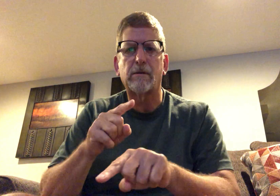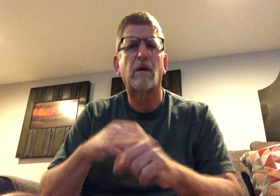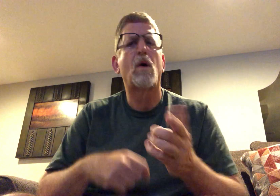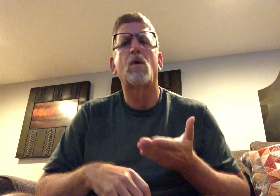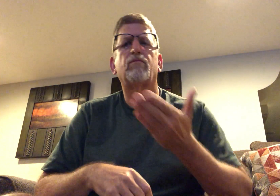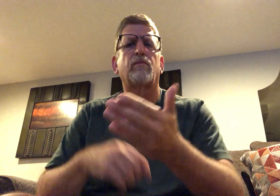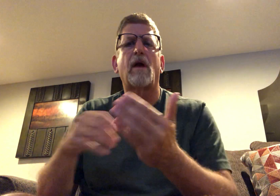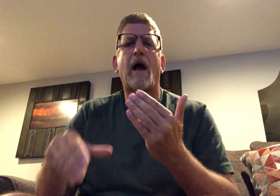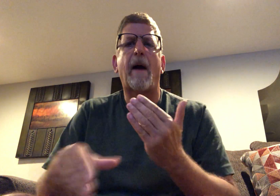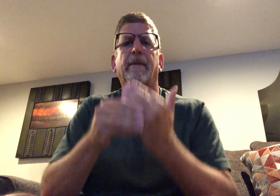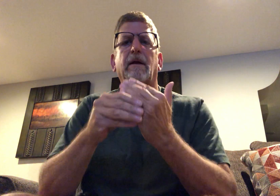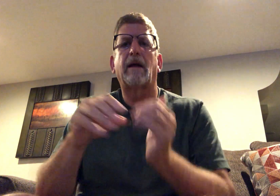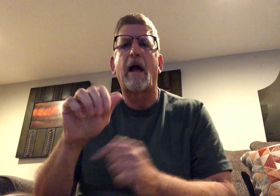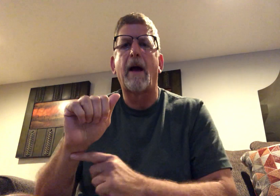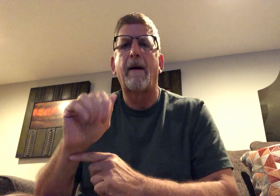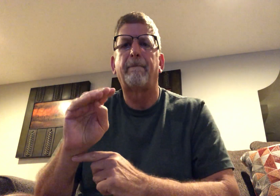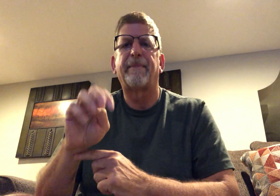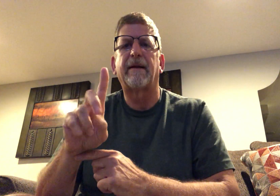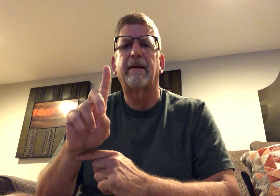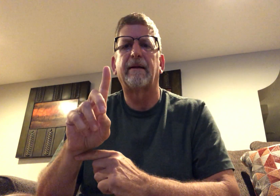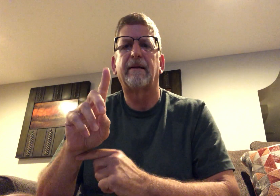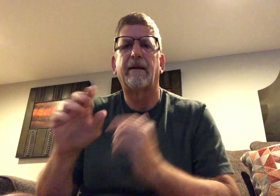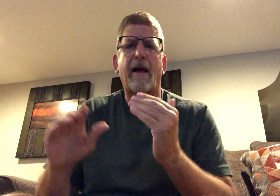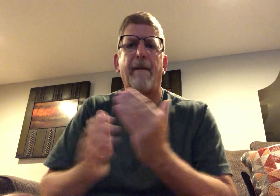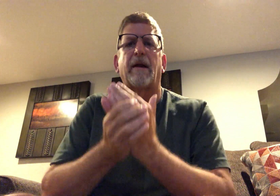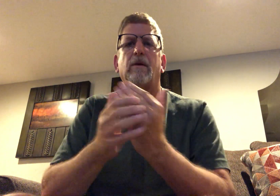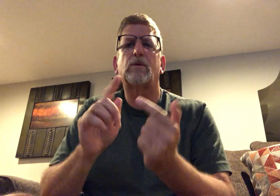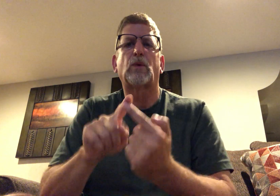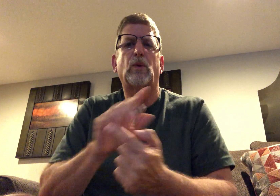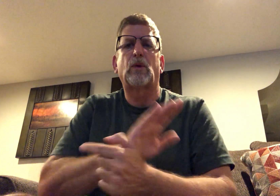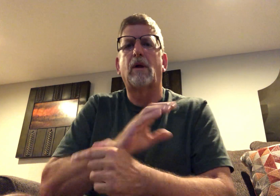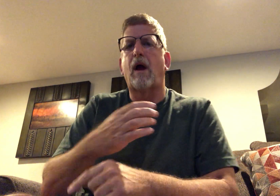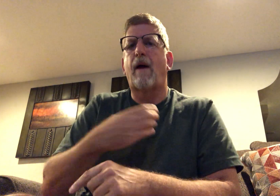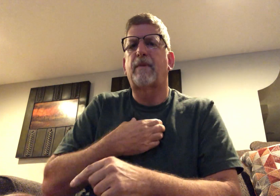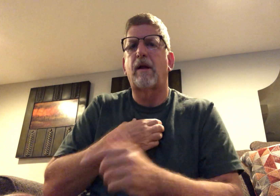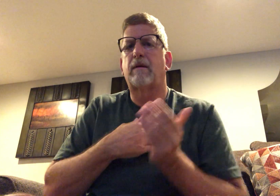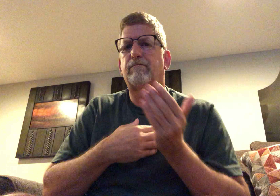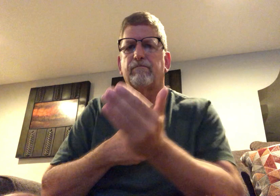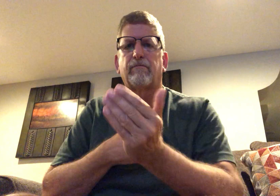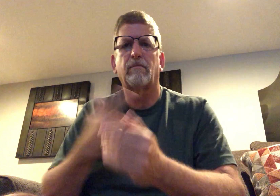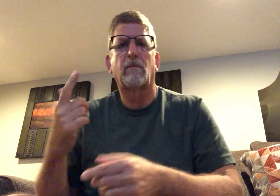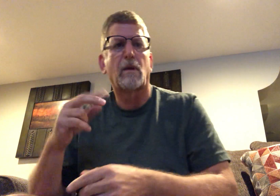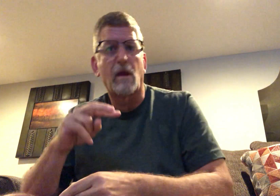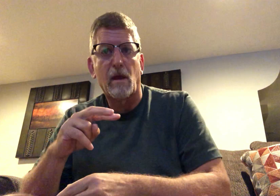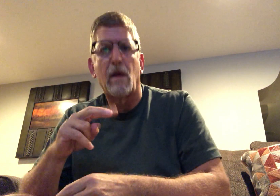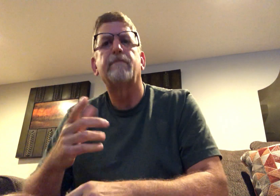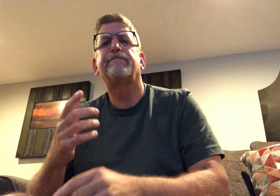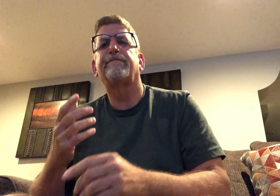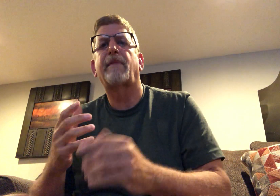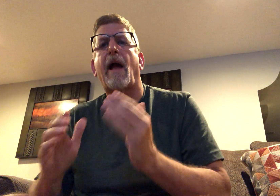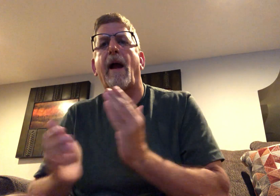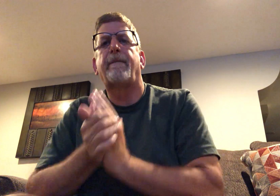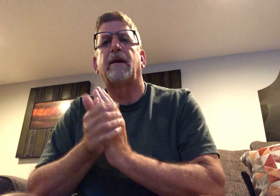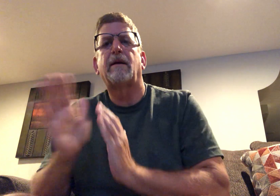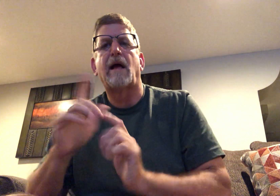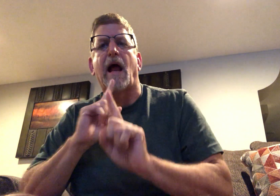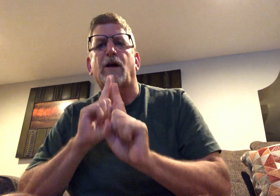Thousands of women with metastatic breast cancer are living in the moment and taking Ibrance. Ibrance with an aromatase inhibitor is